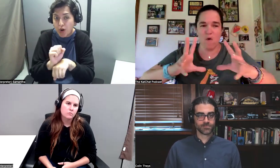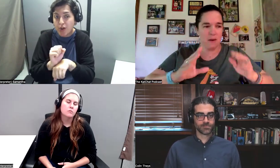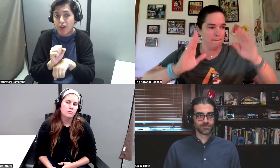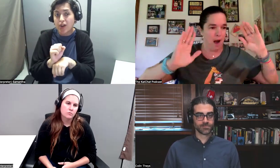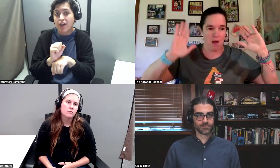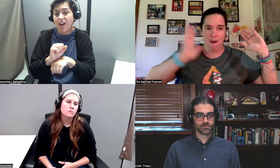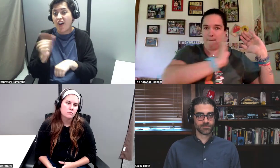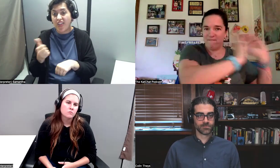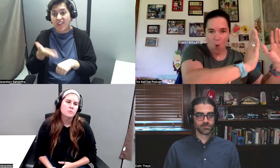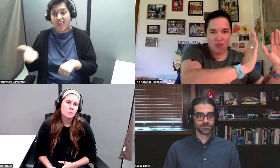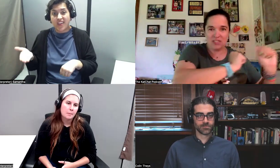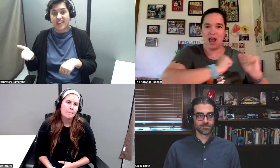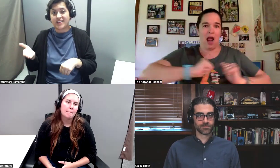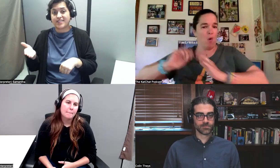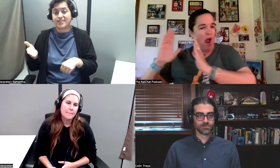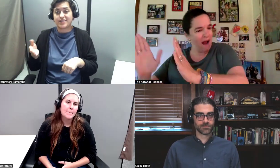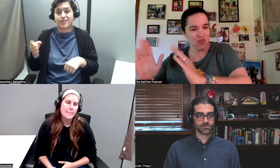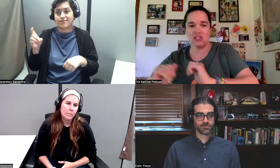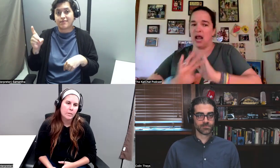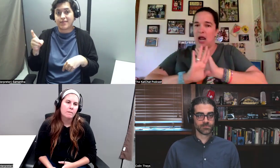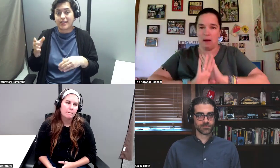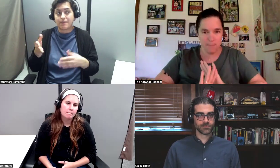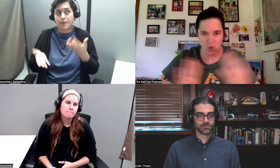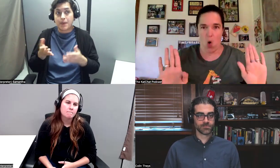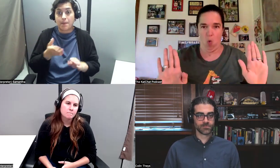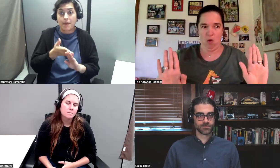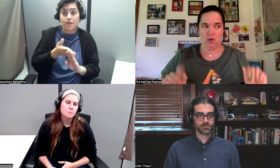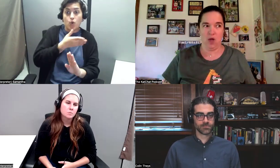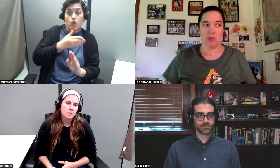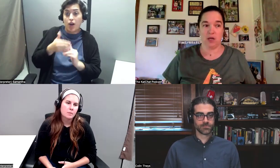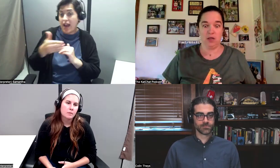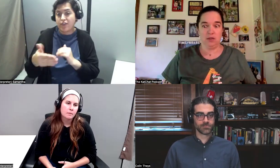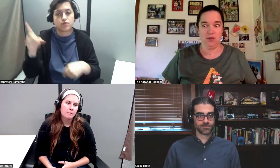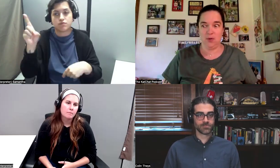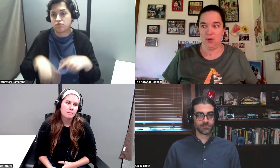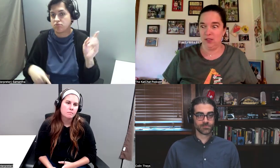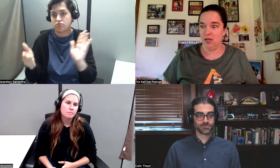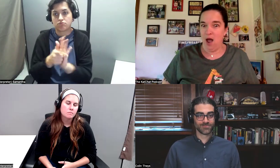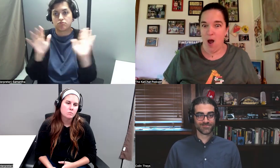the movie but before the time or after the time. No. That was the